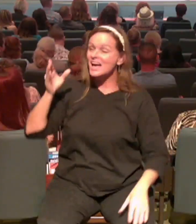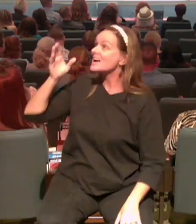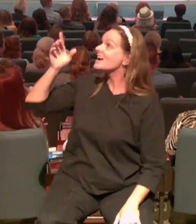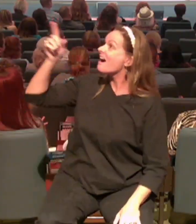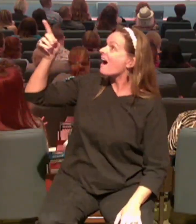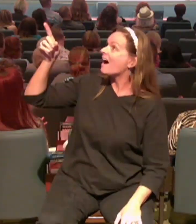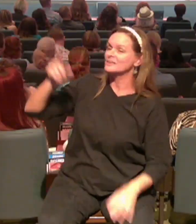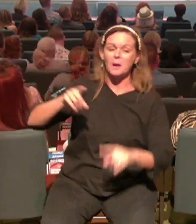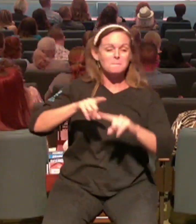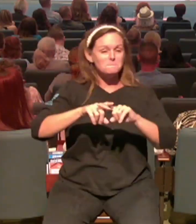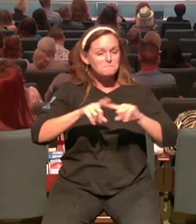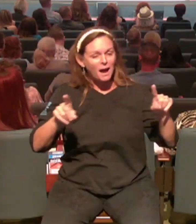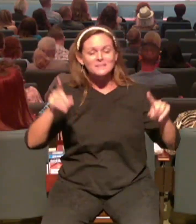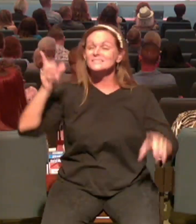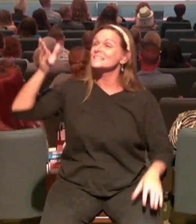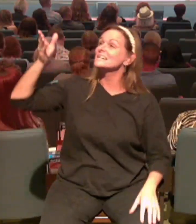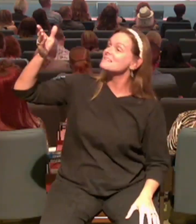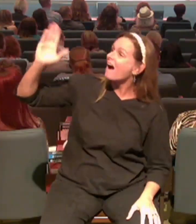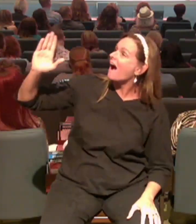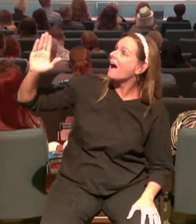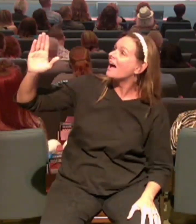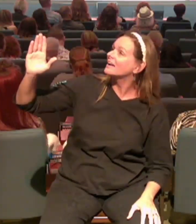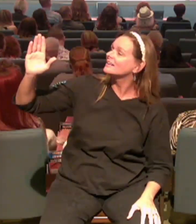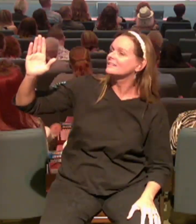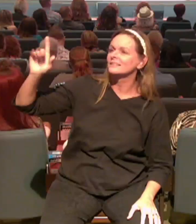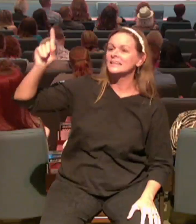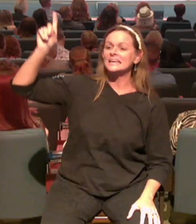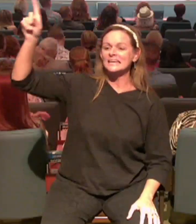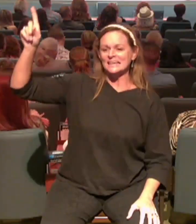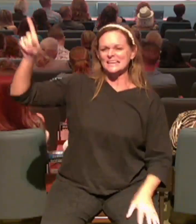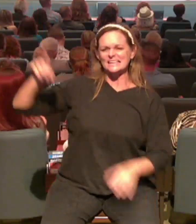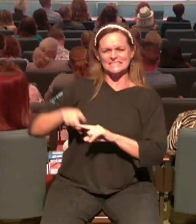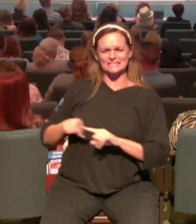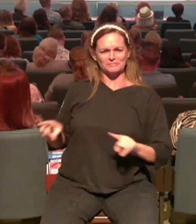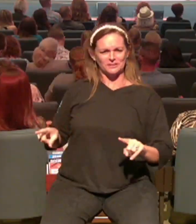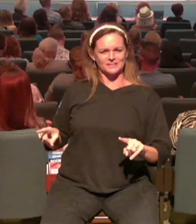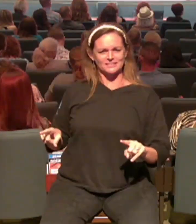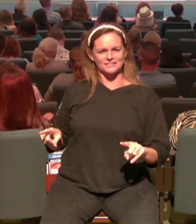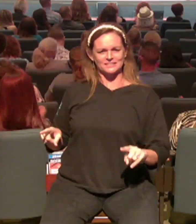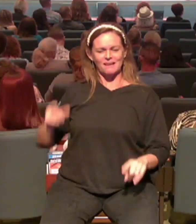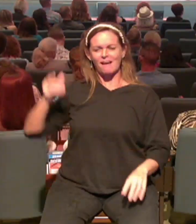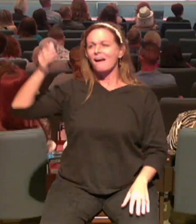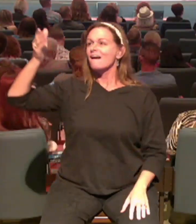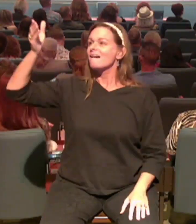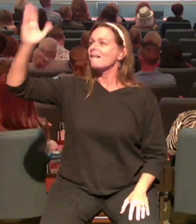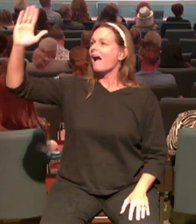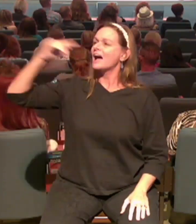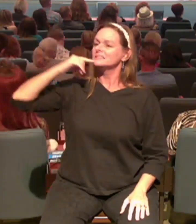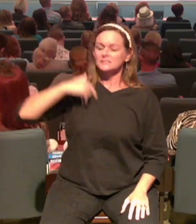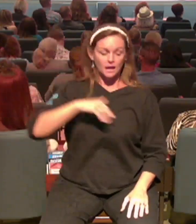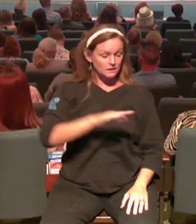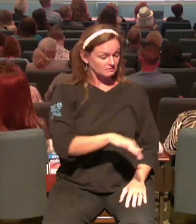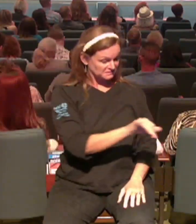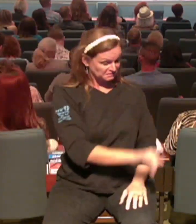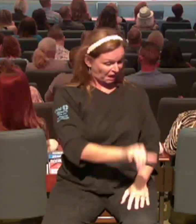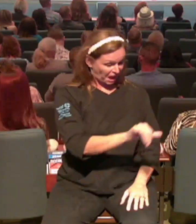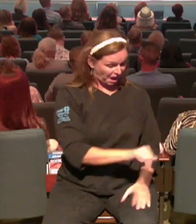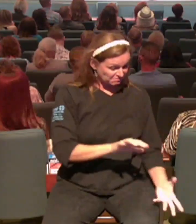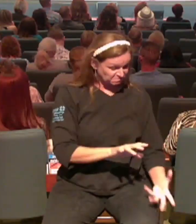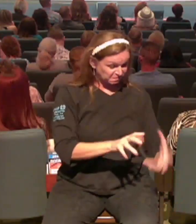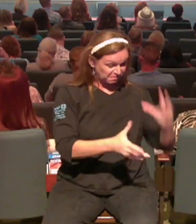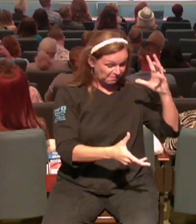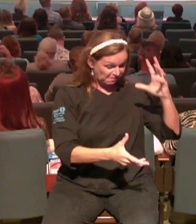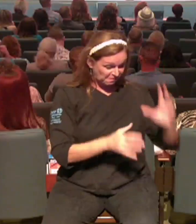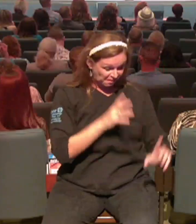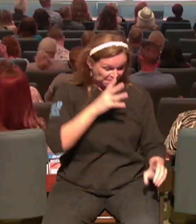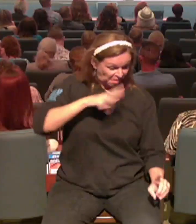God, say that with me, but God had another plan. But God said, I'm not gonna let you stay in your mess. I'm gonna step down